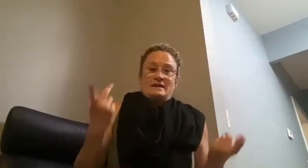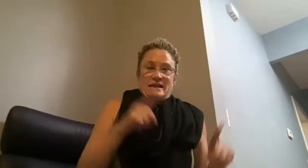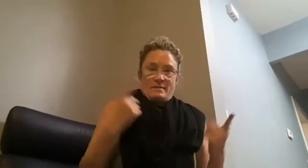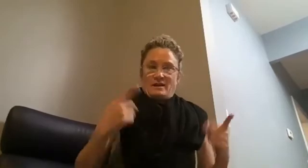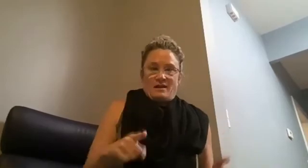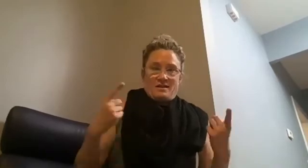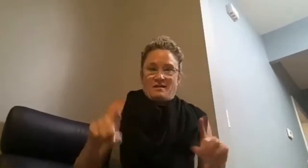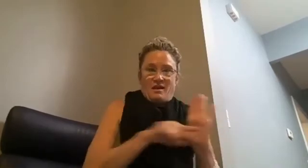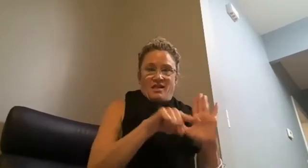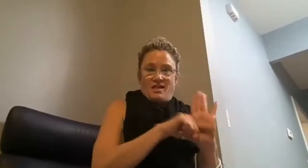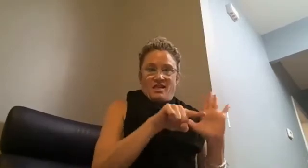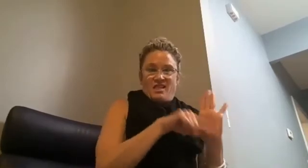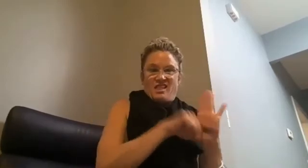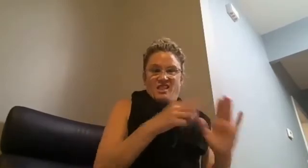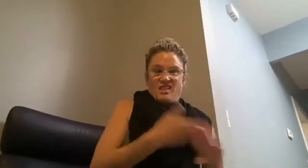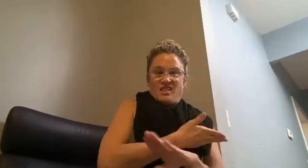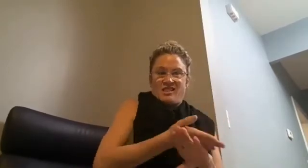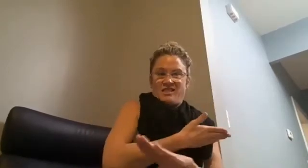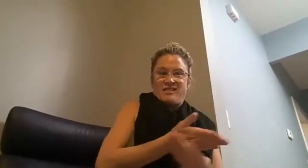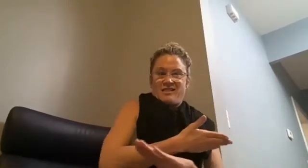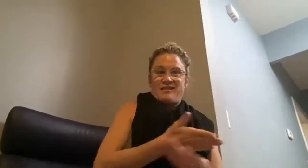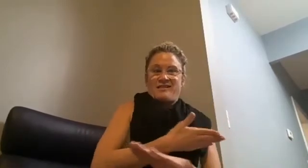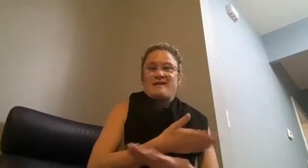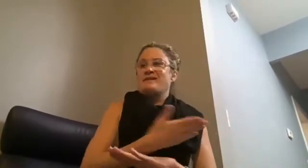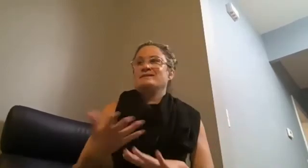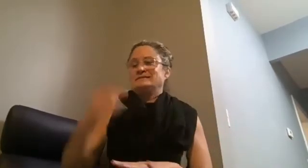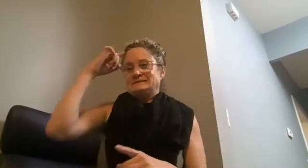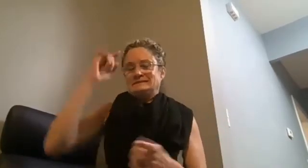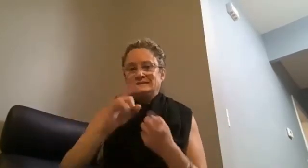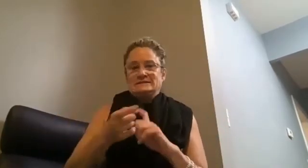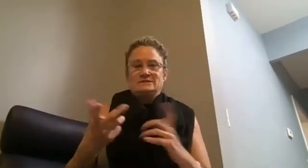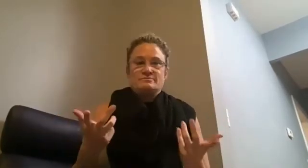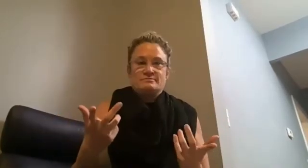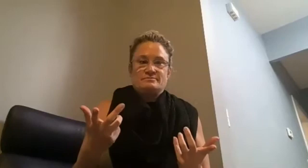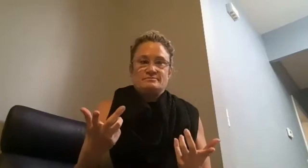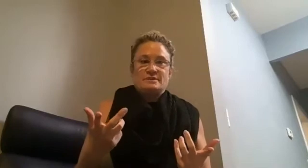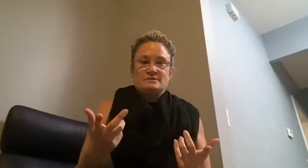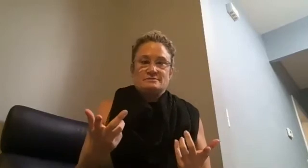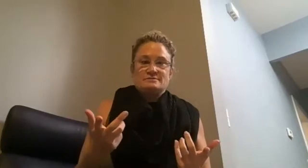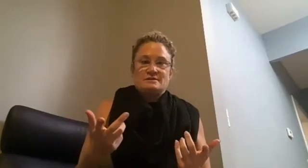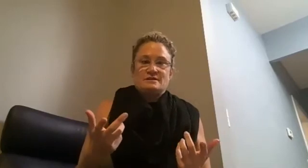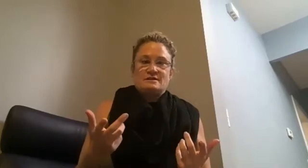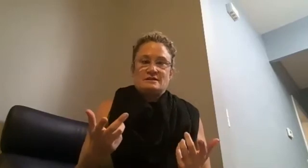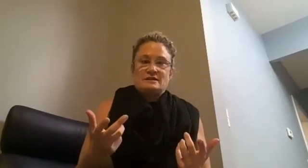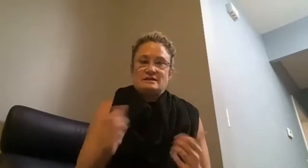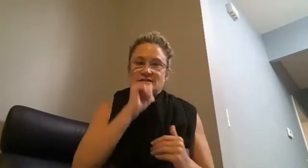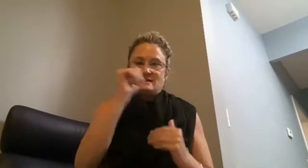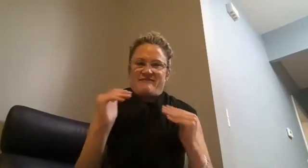I don't know any other way to kind of change my mind, but I realize that that's an unfair condition to place on you.